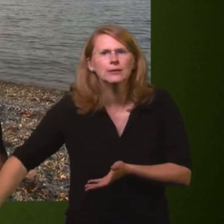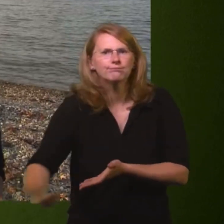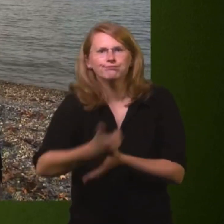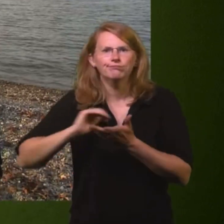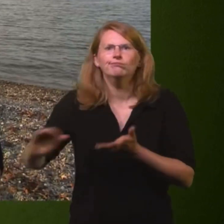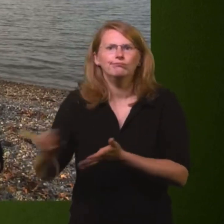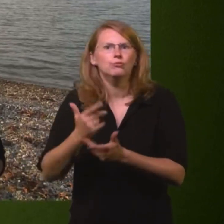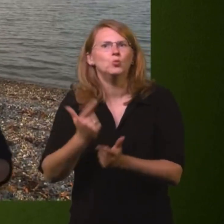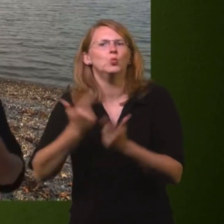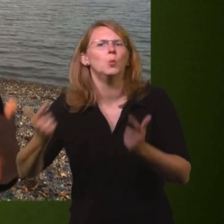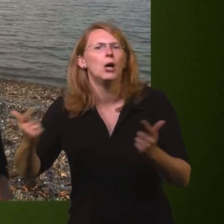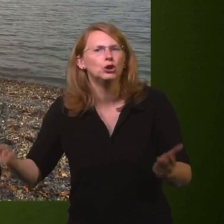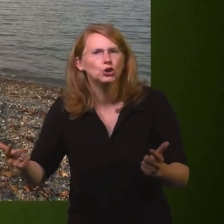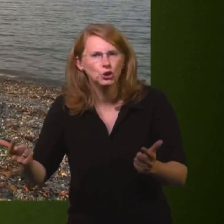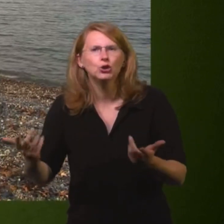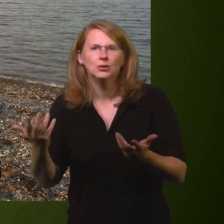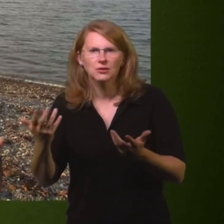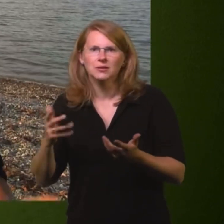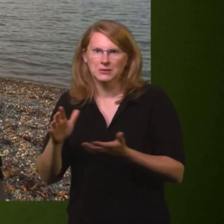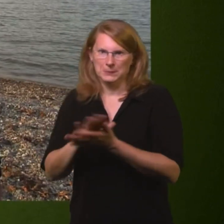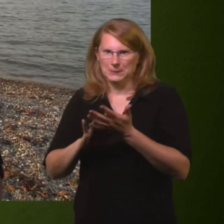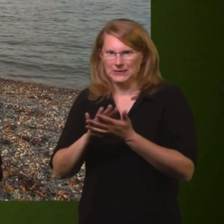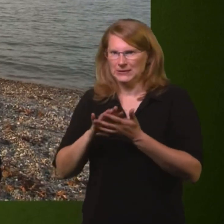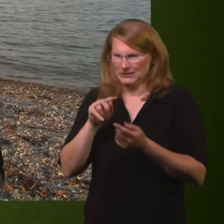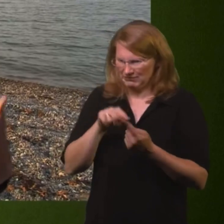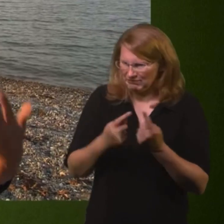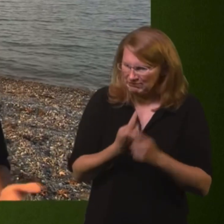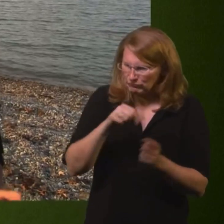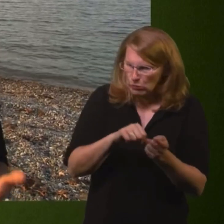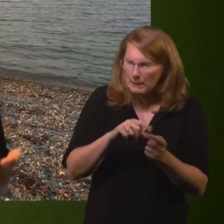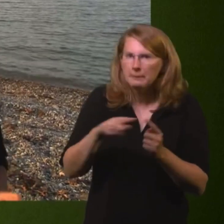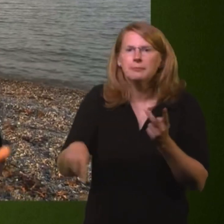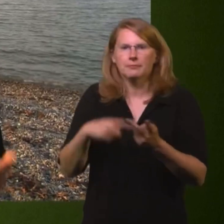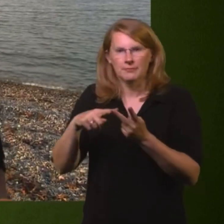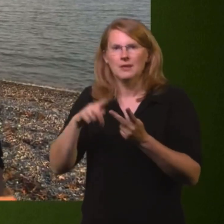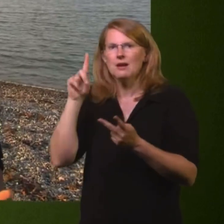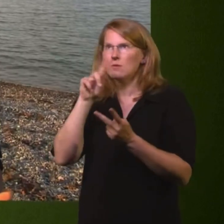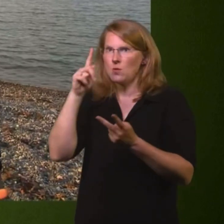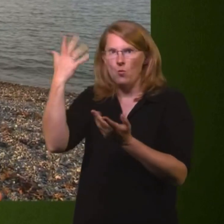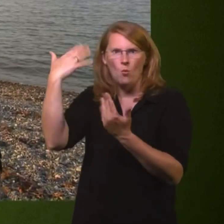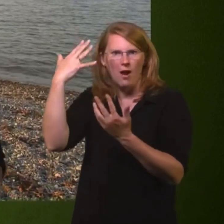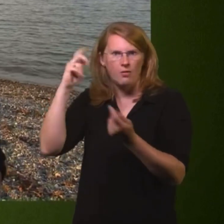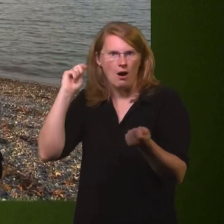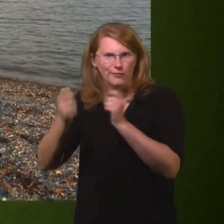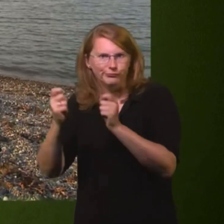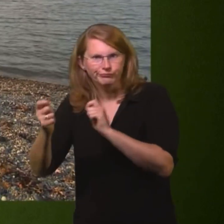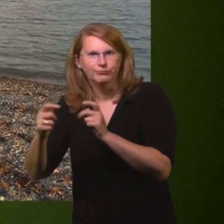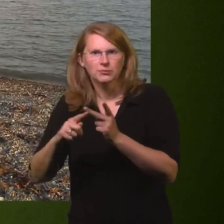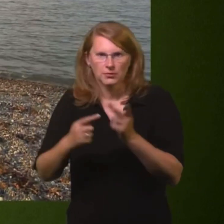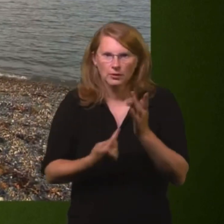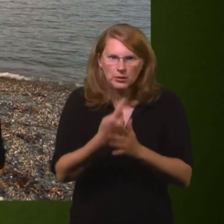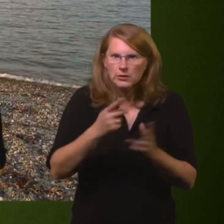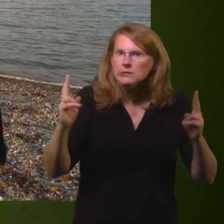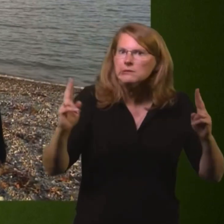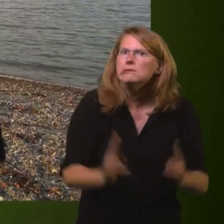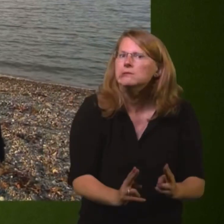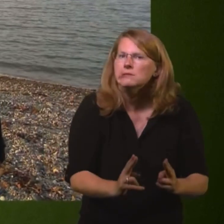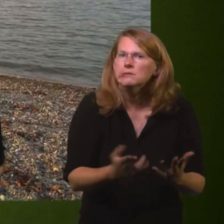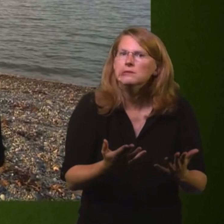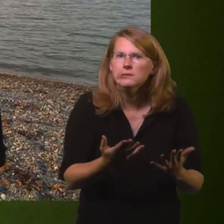of overfishing, of coastal development, offshore development, but of course also climate change. And it's particularly about